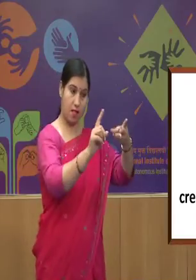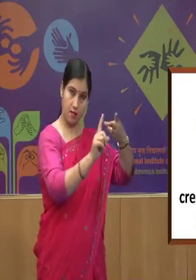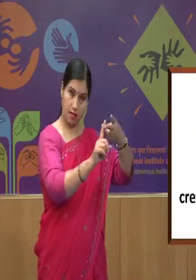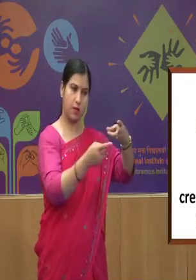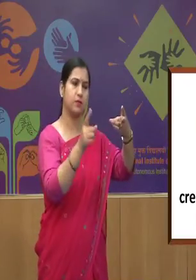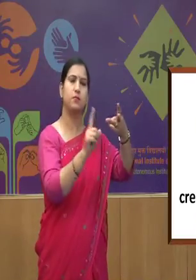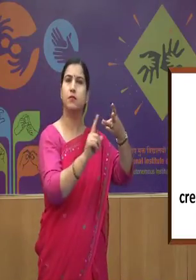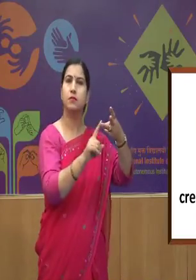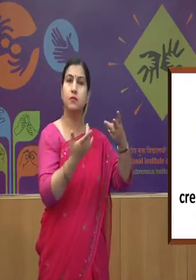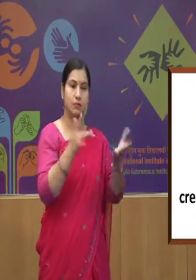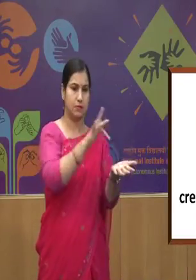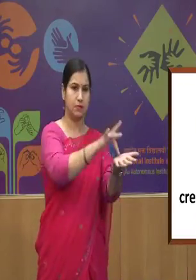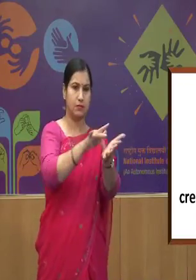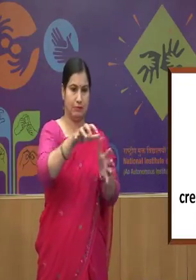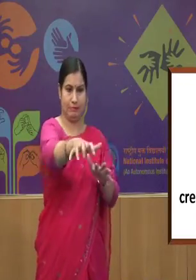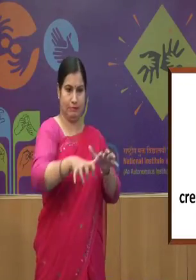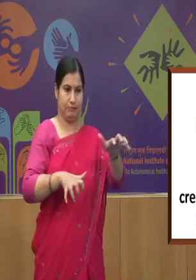and imperialism.